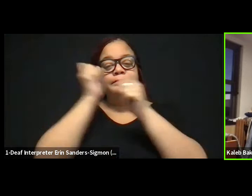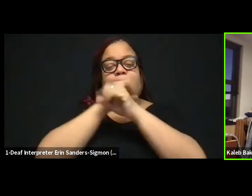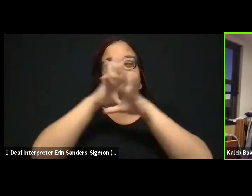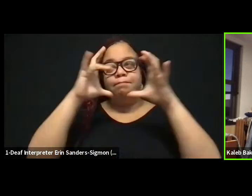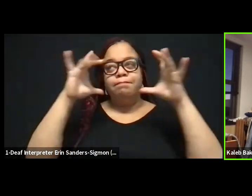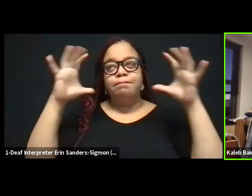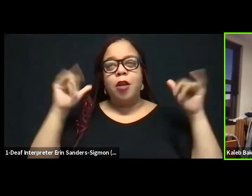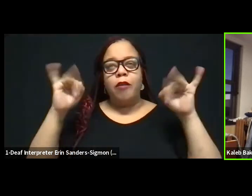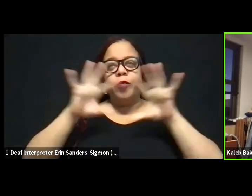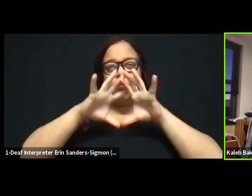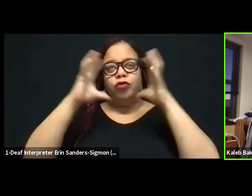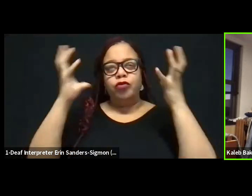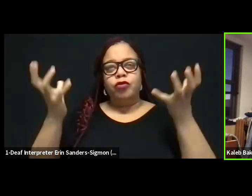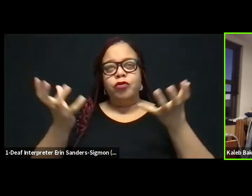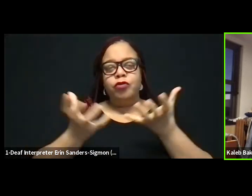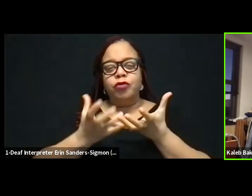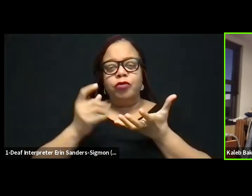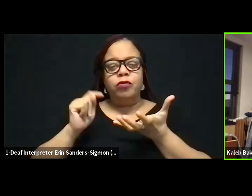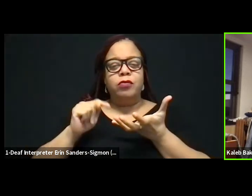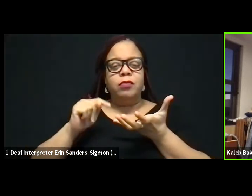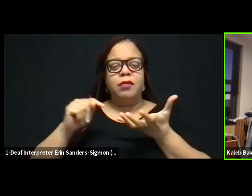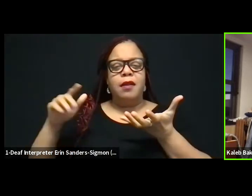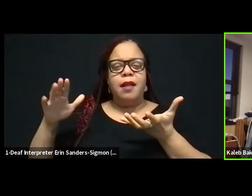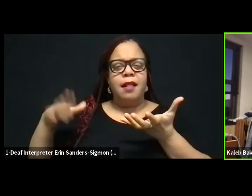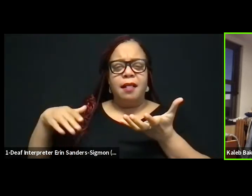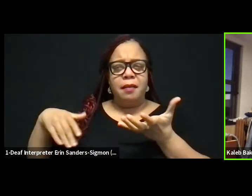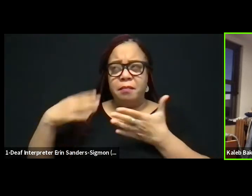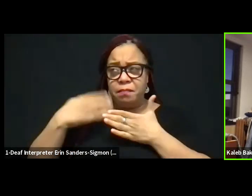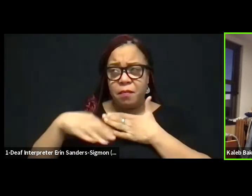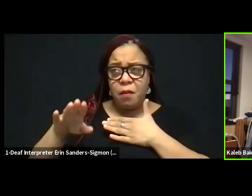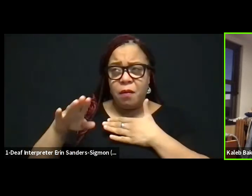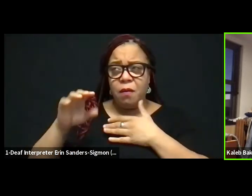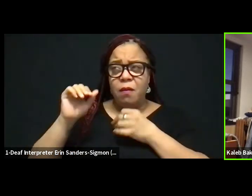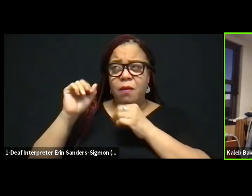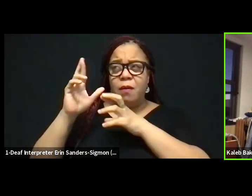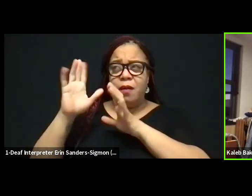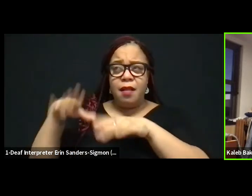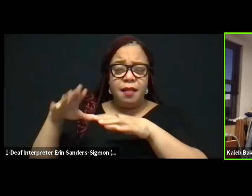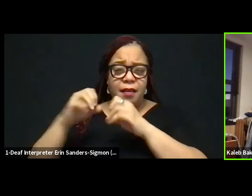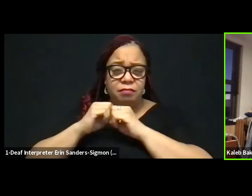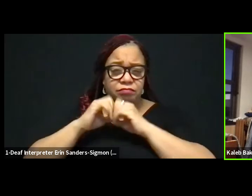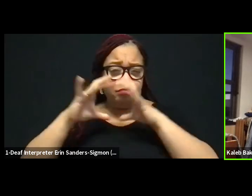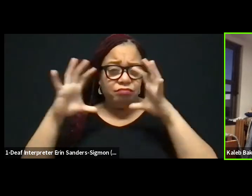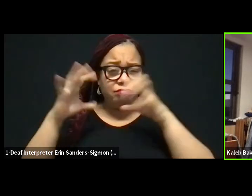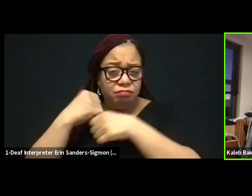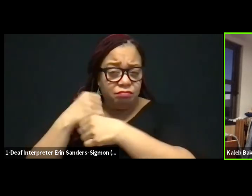the process of deep self-care and care work.